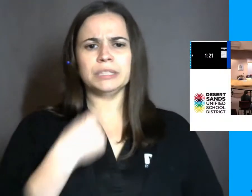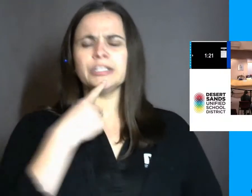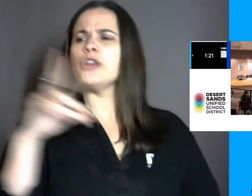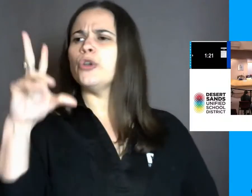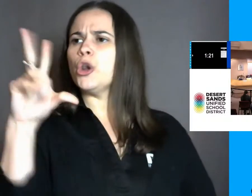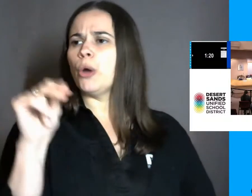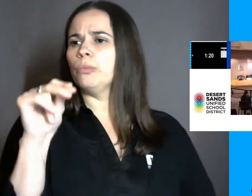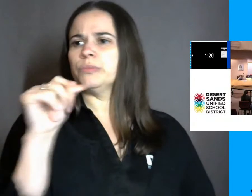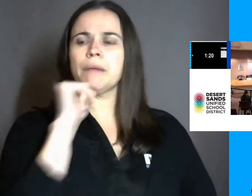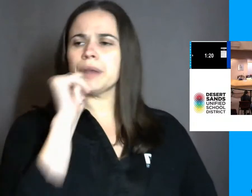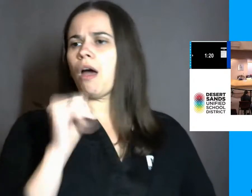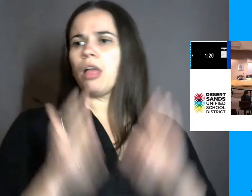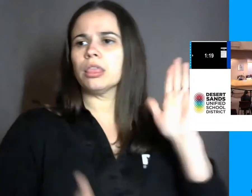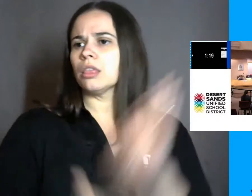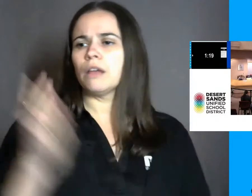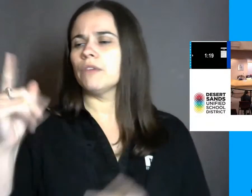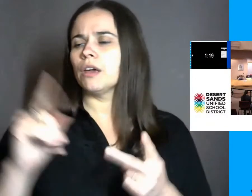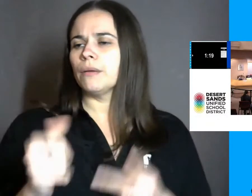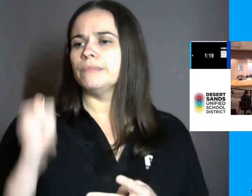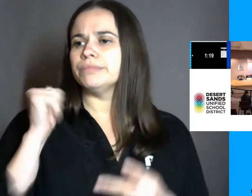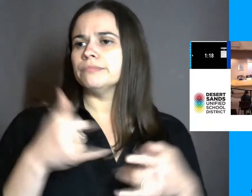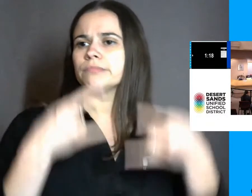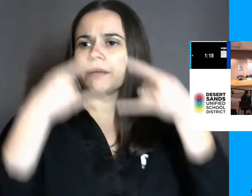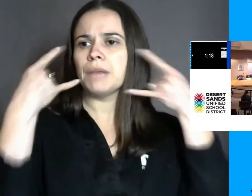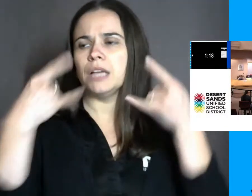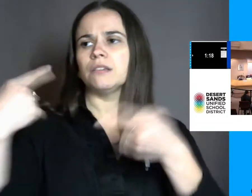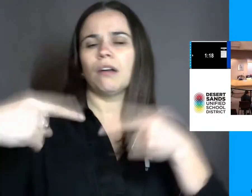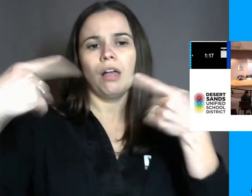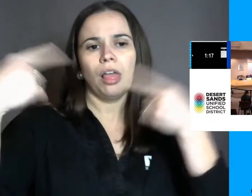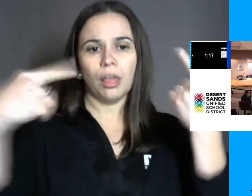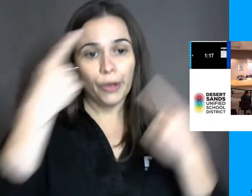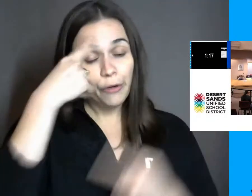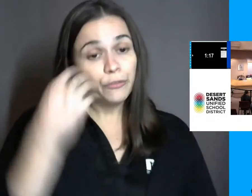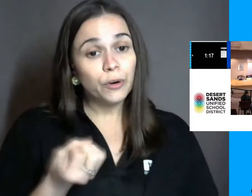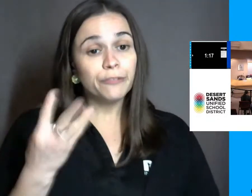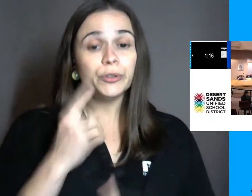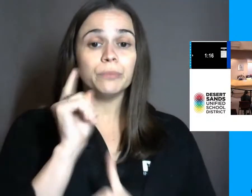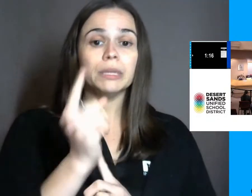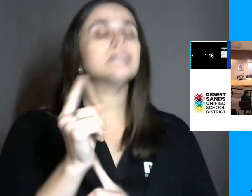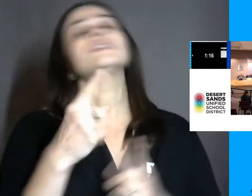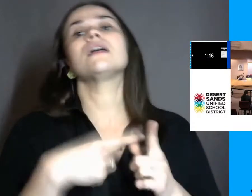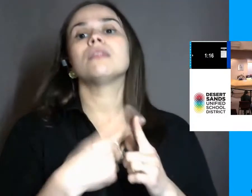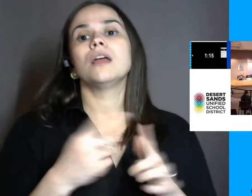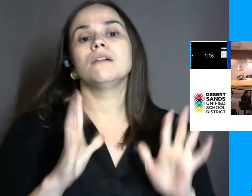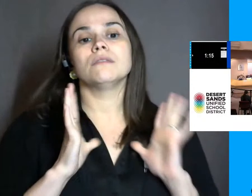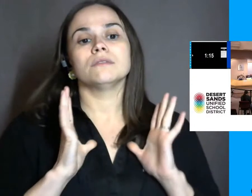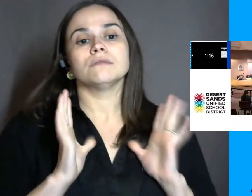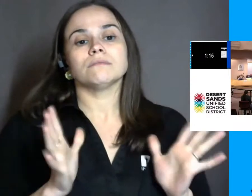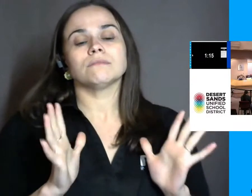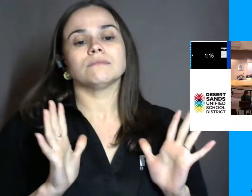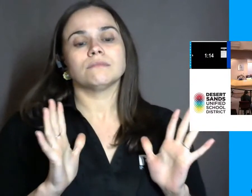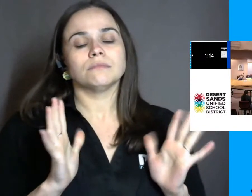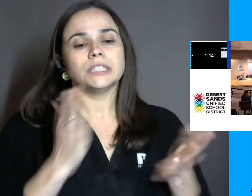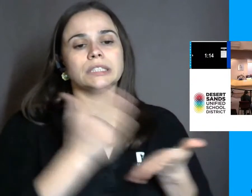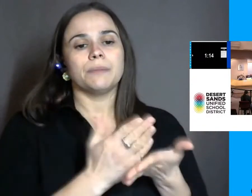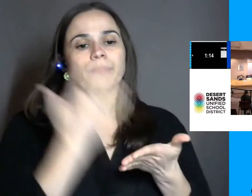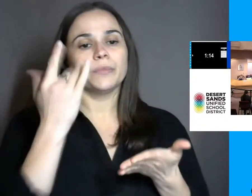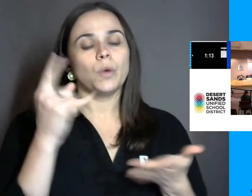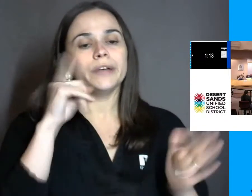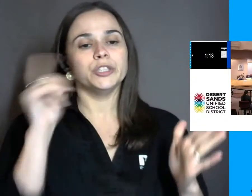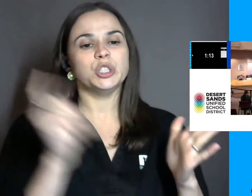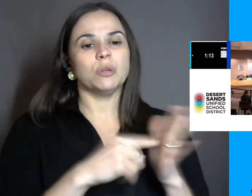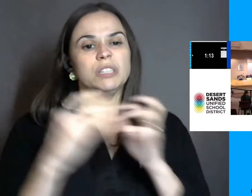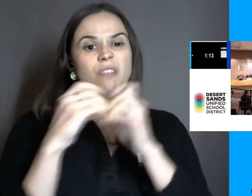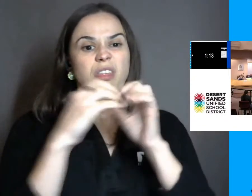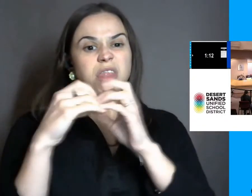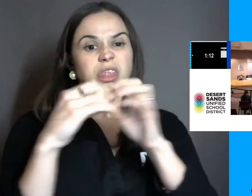we're not going to wear a mask. We argued for a few minutes, but he finally conceded after noticing the scene that he was causing. He said we